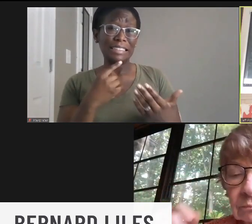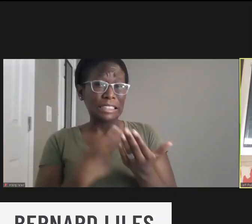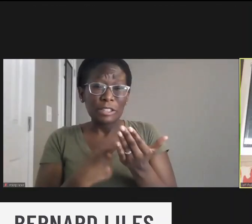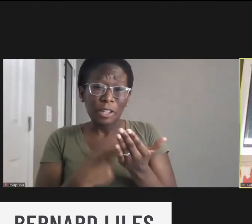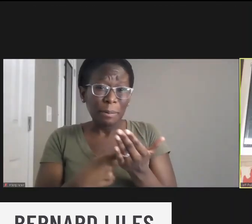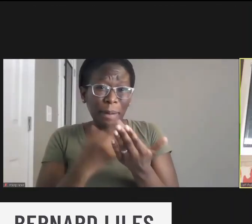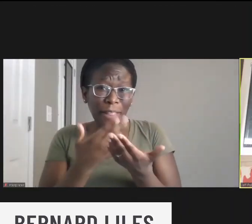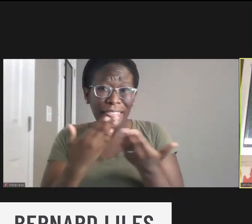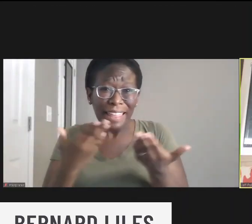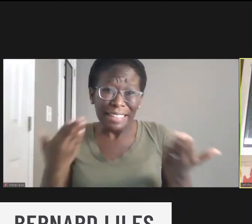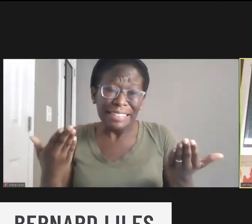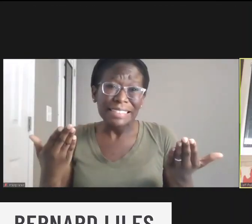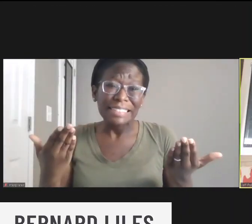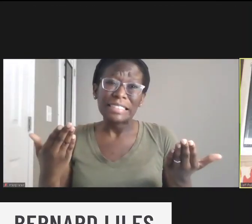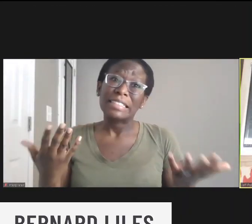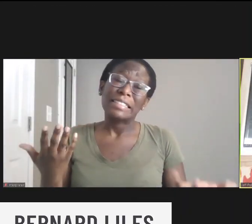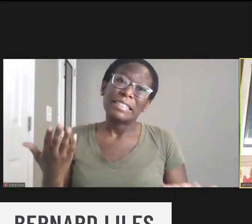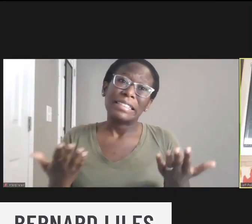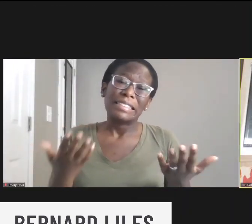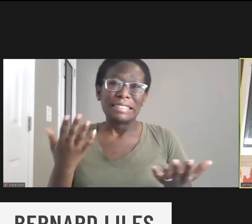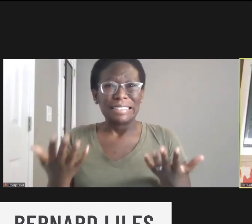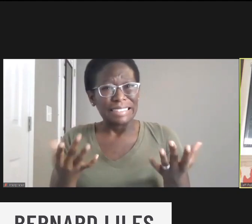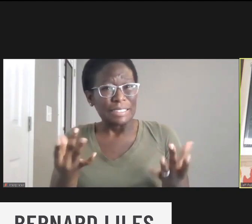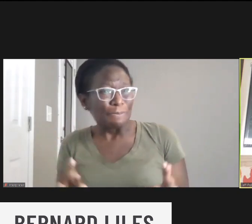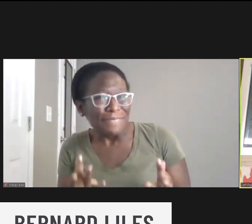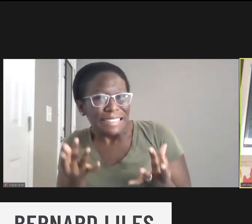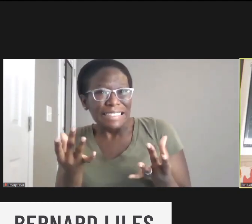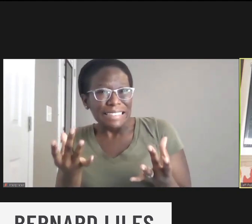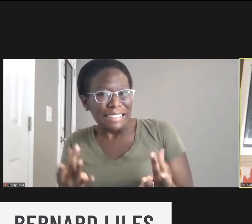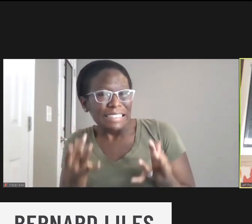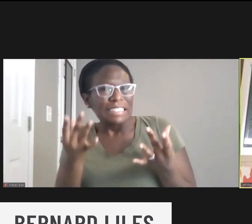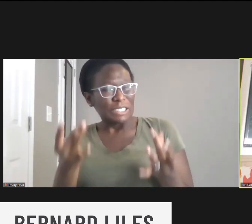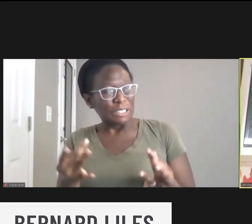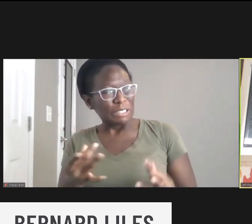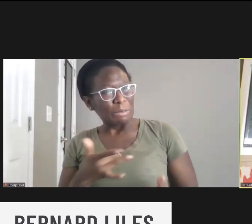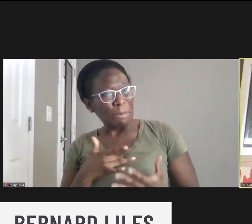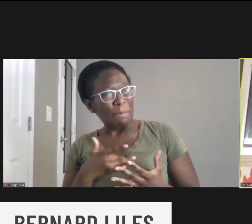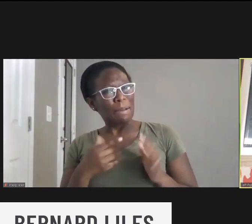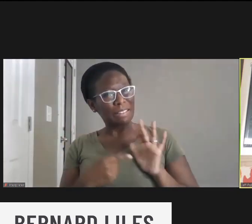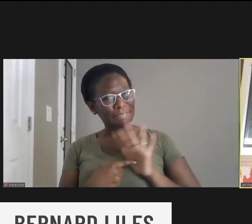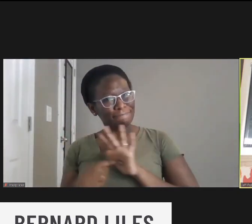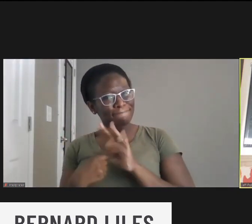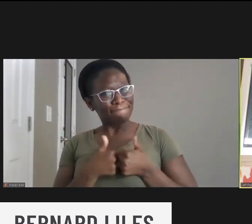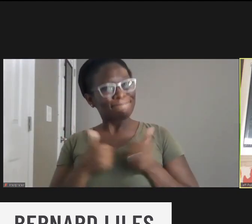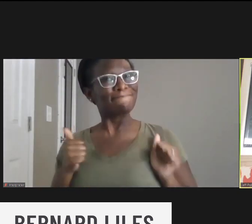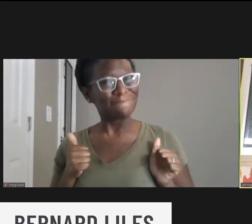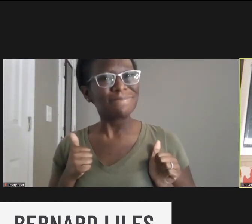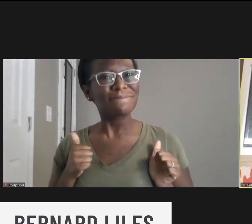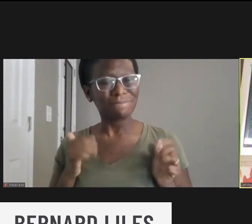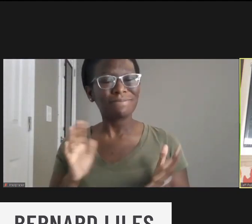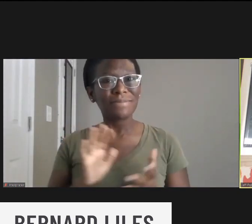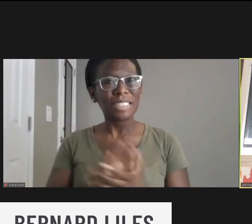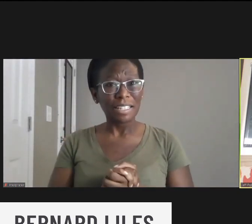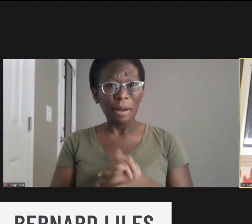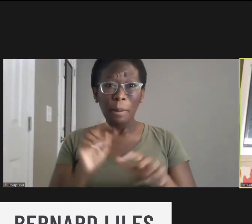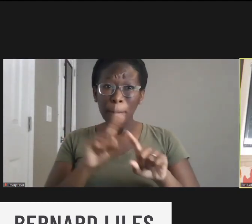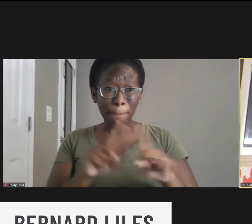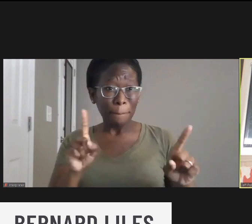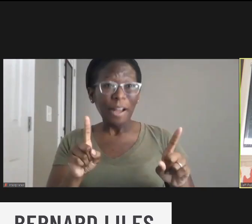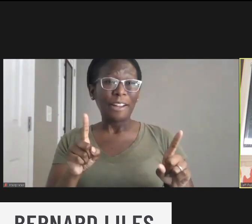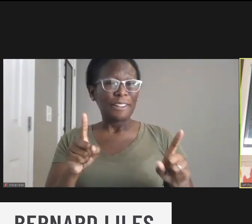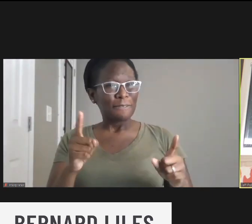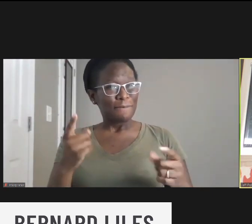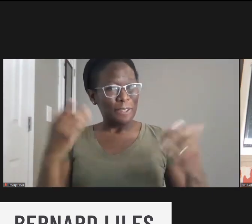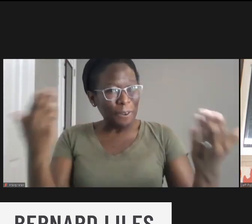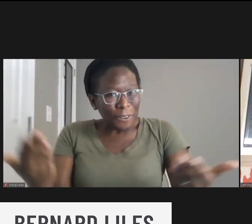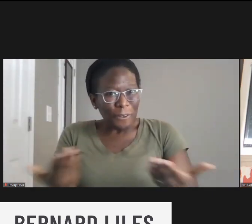are so vulnerable and revealing, but you brought us into your world,